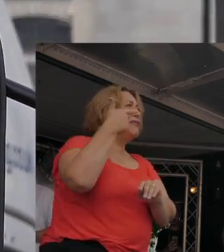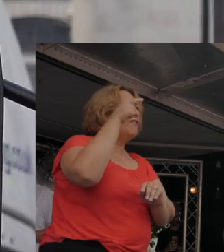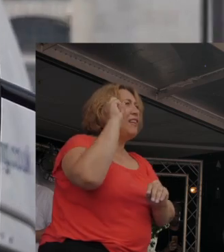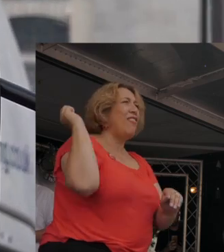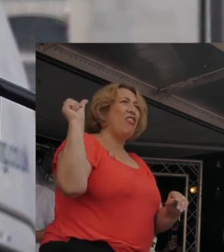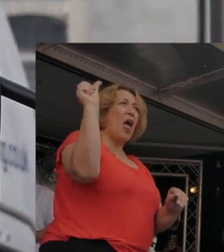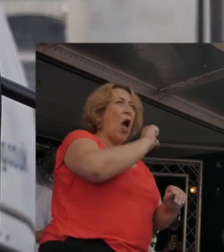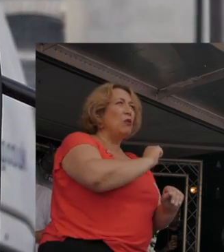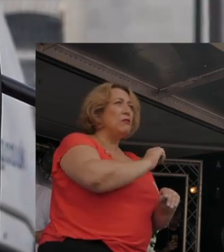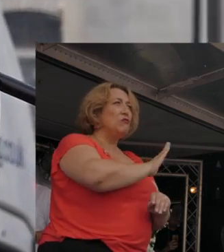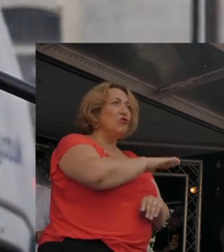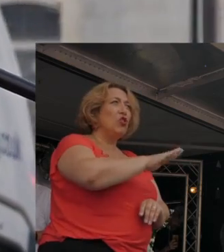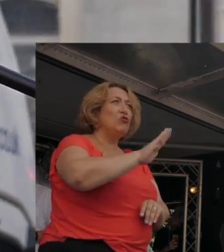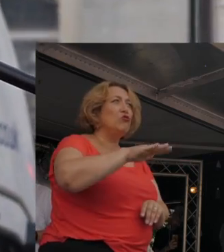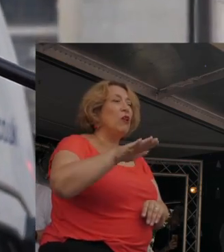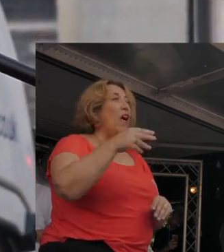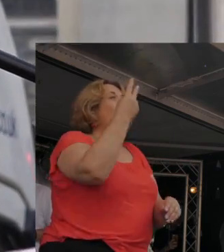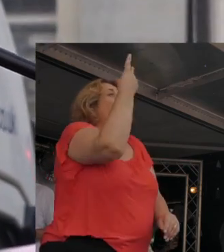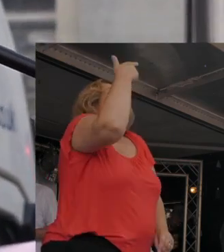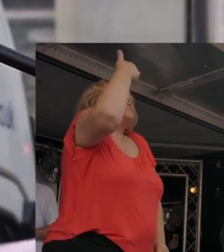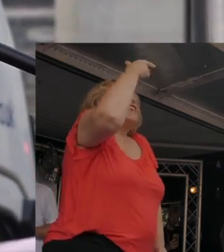70,000 of our children